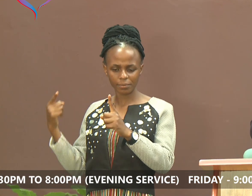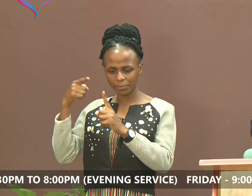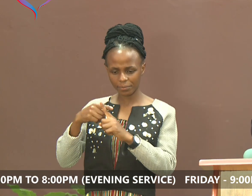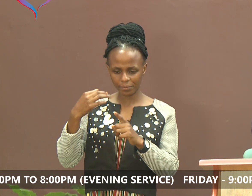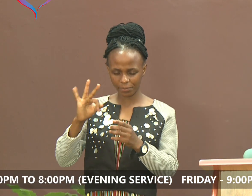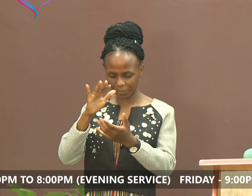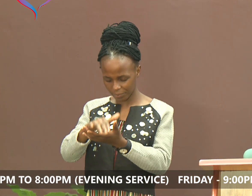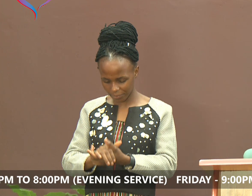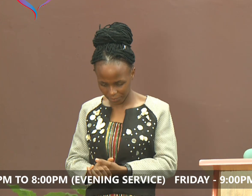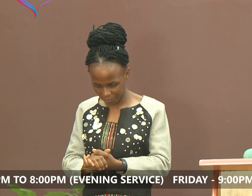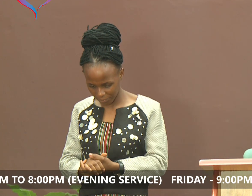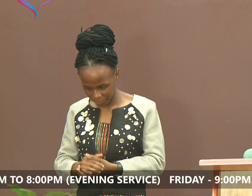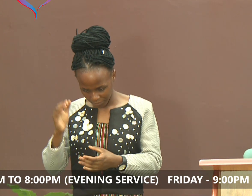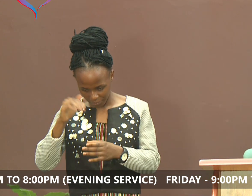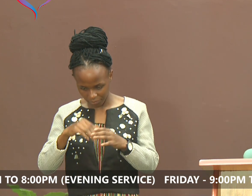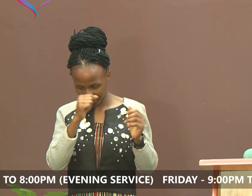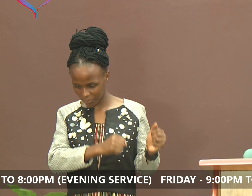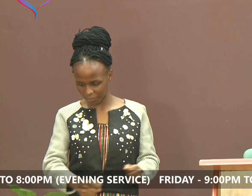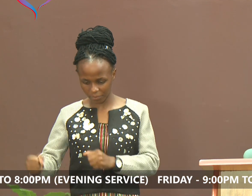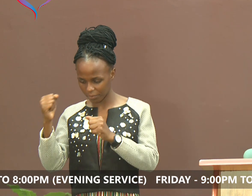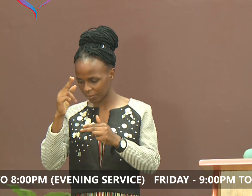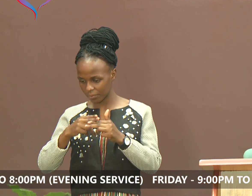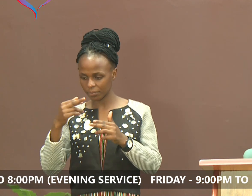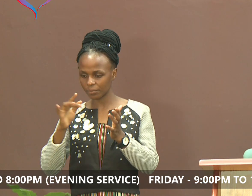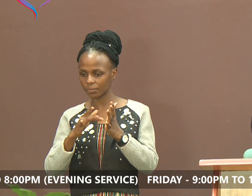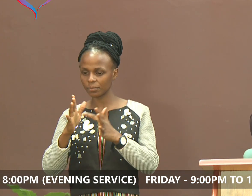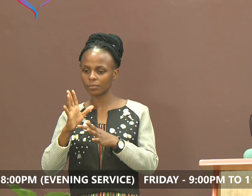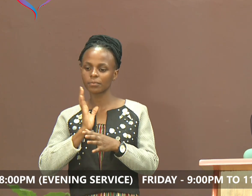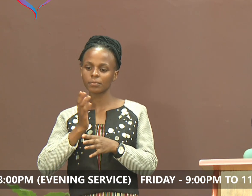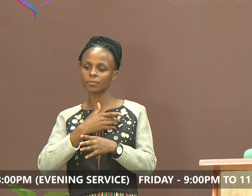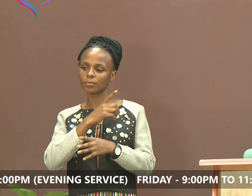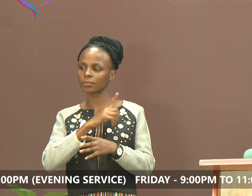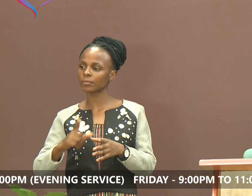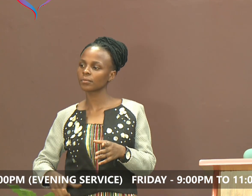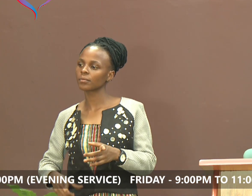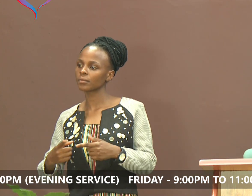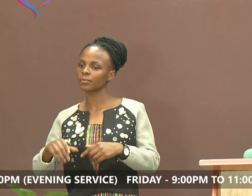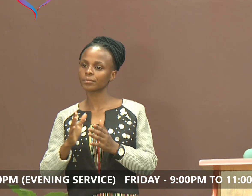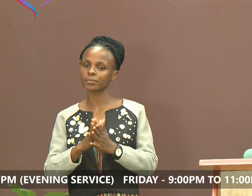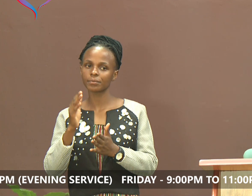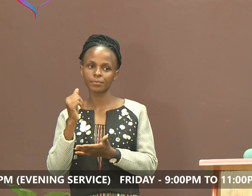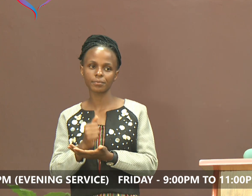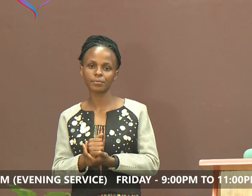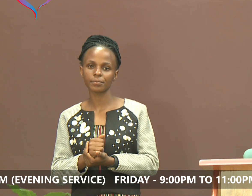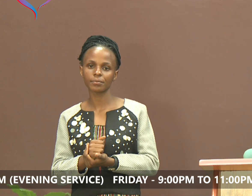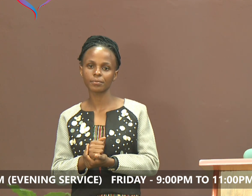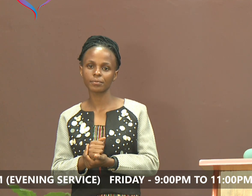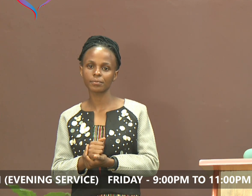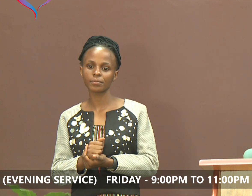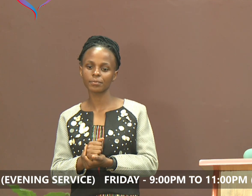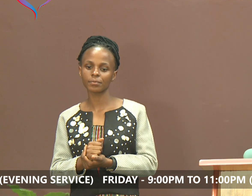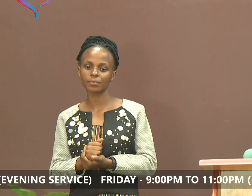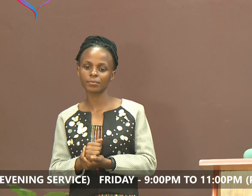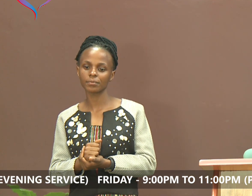marriage. In the mighty name of our Lord Jesus Christ, we prayed. Amen. Thank you very much. Let me call upon